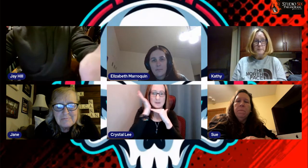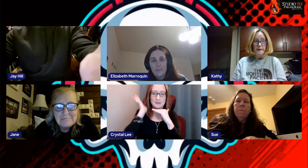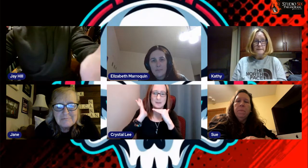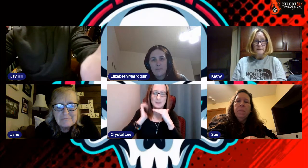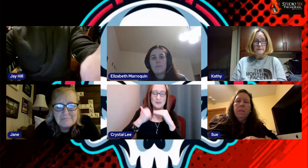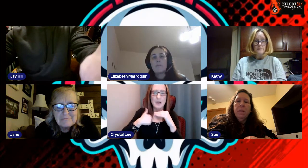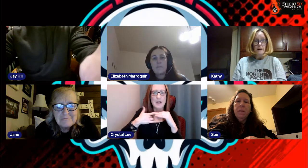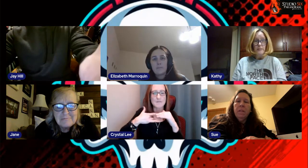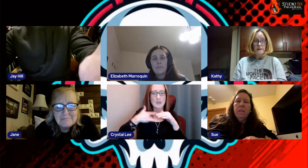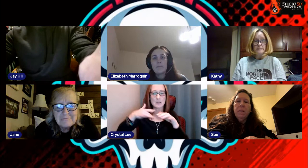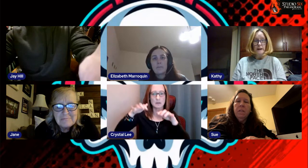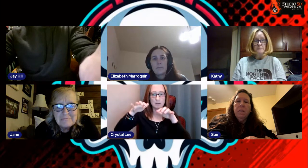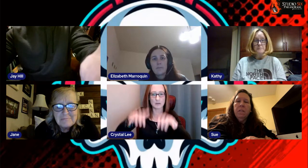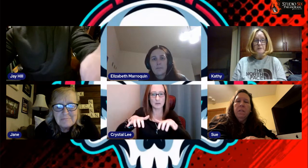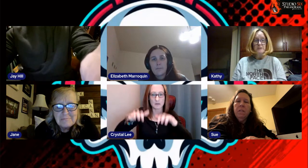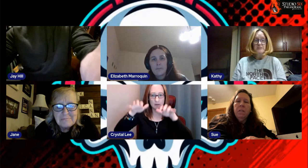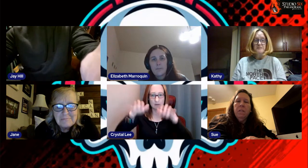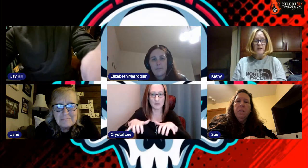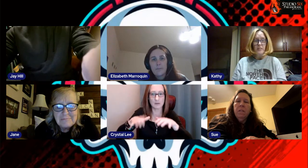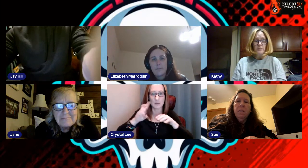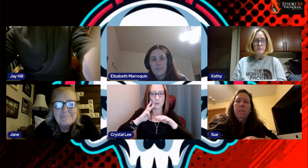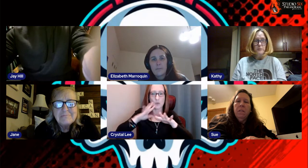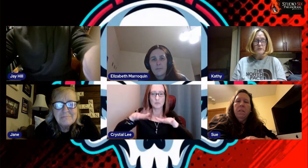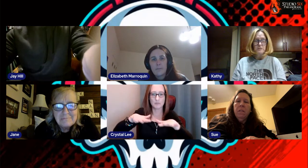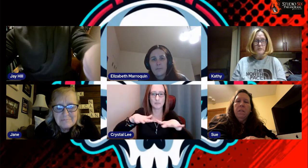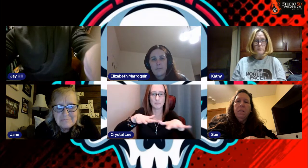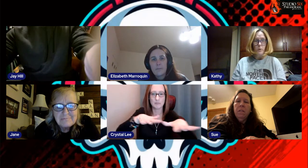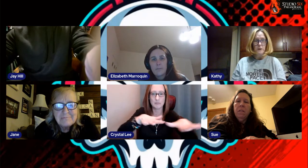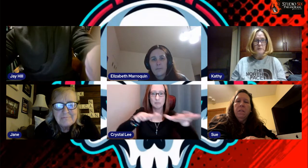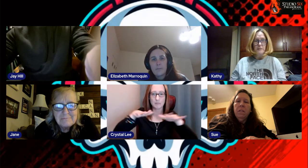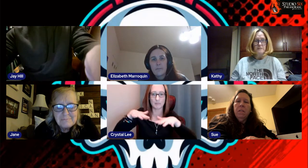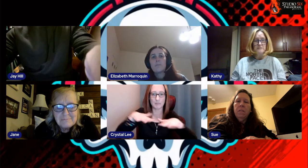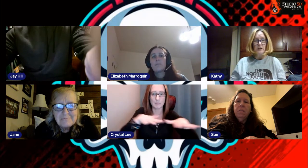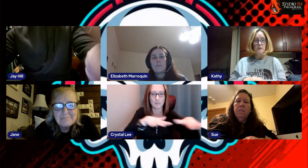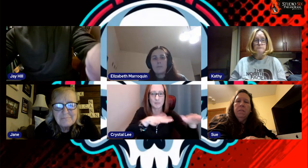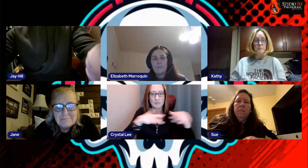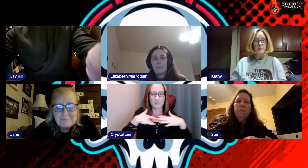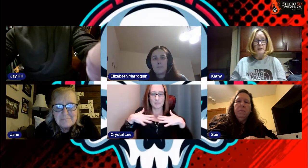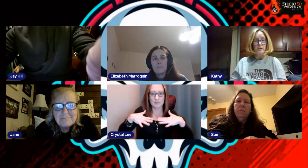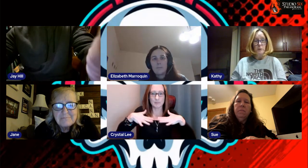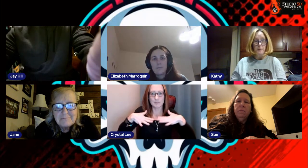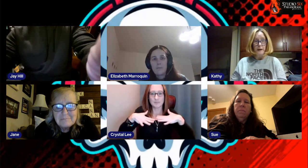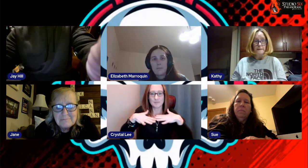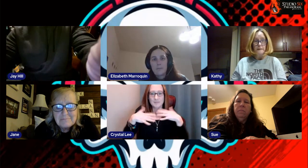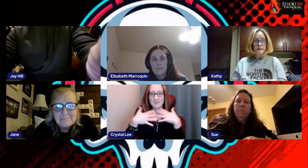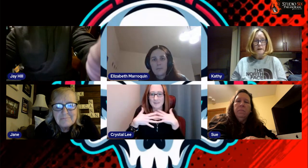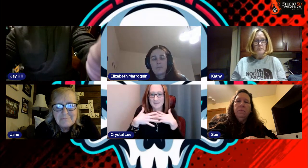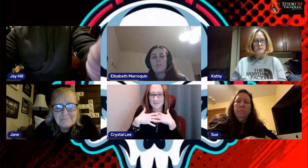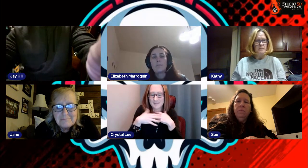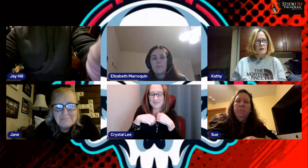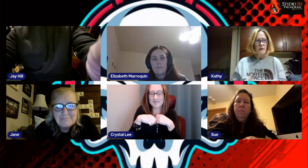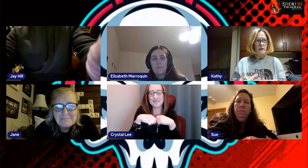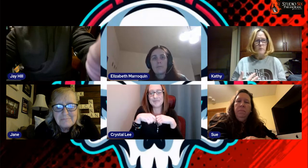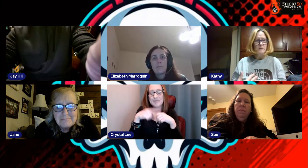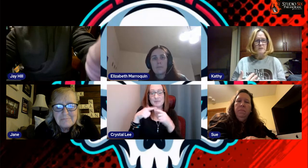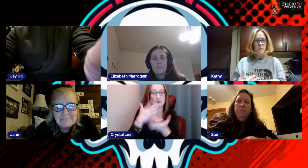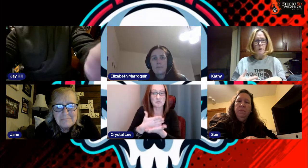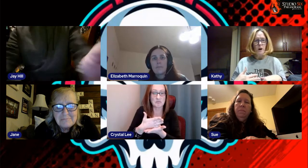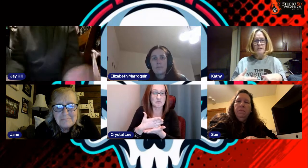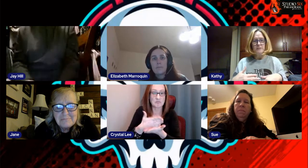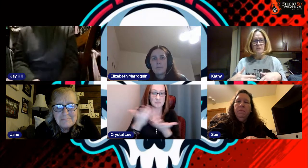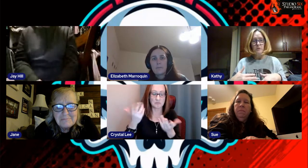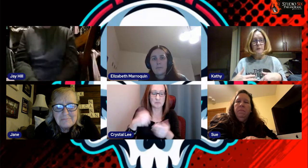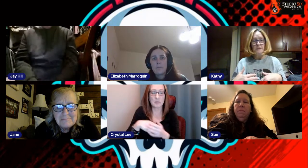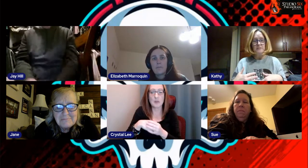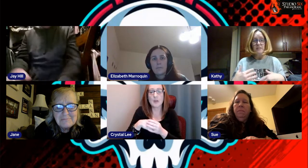she had a waterbed at that time. And she felt the pressure on the waterbed. That's like a ripple in her bed. And she's like, okay, what's